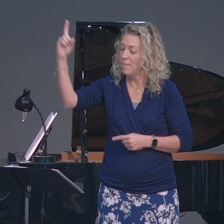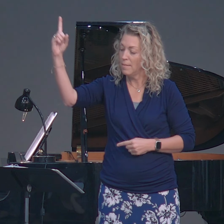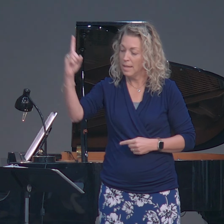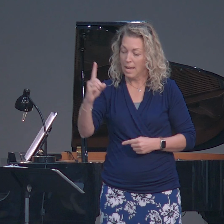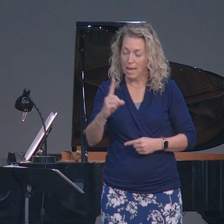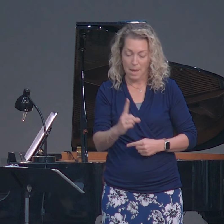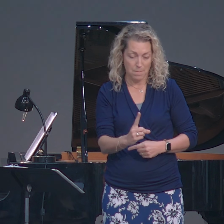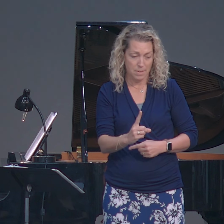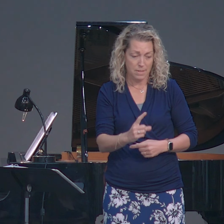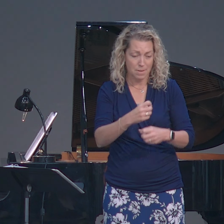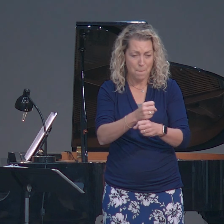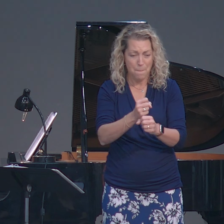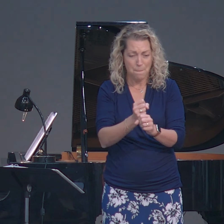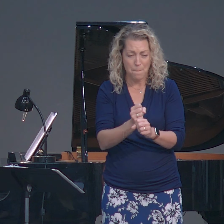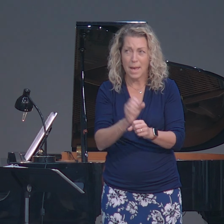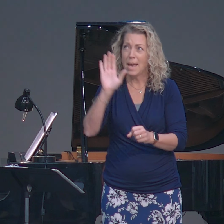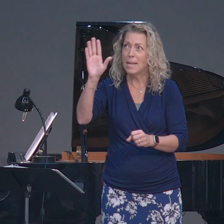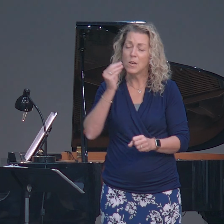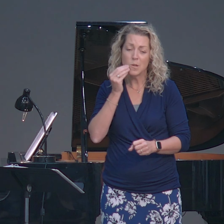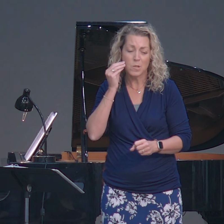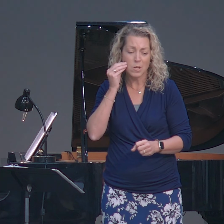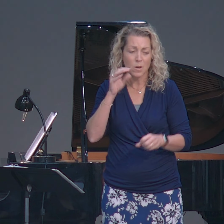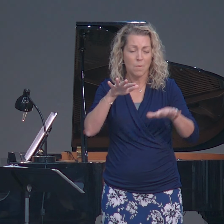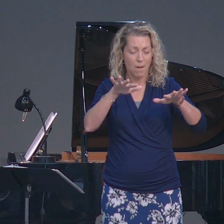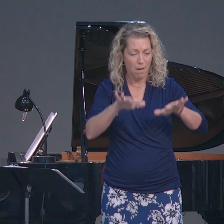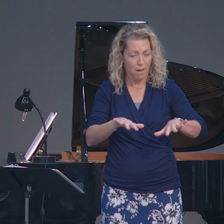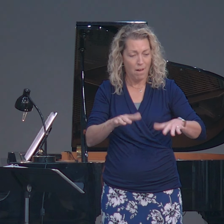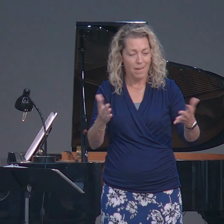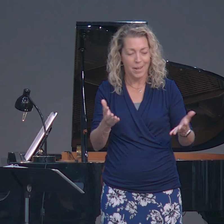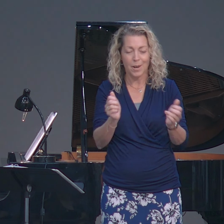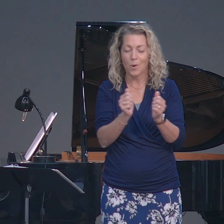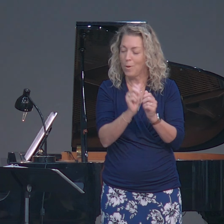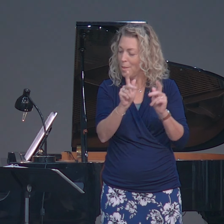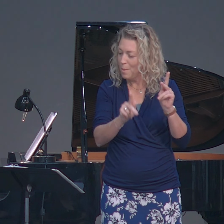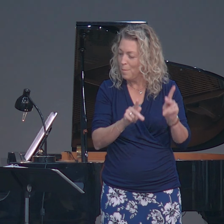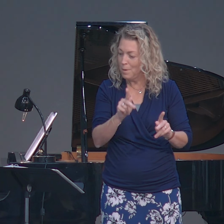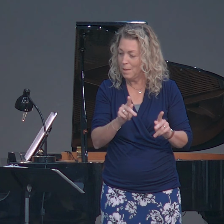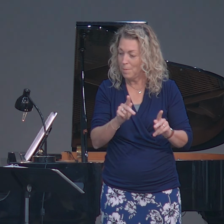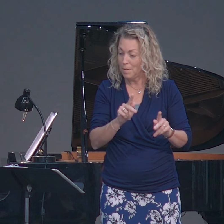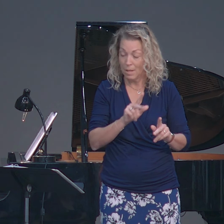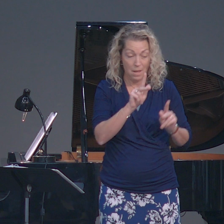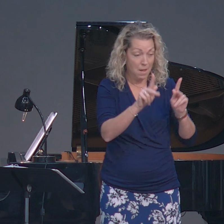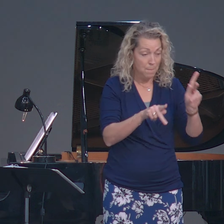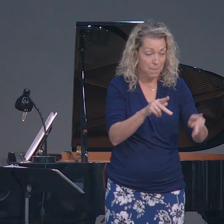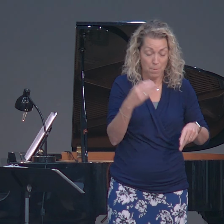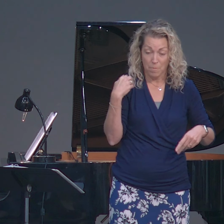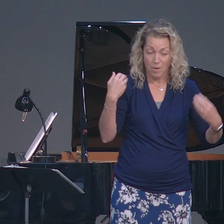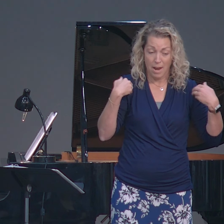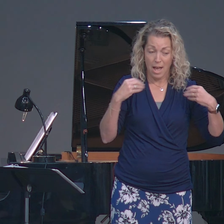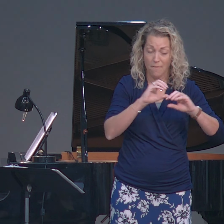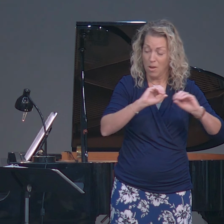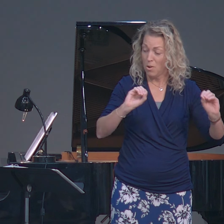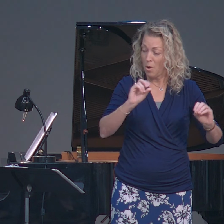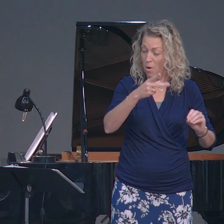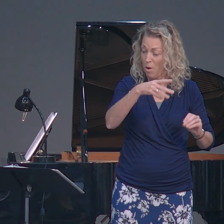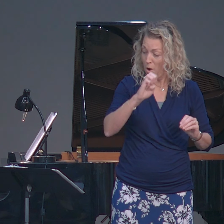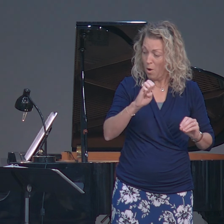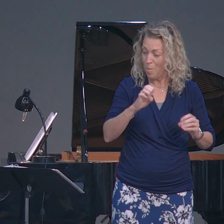love came down to earth and made his home with men. The